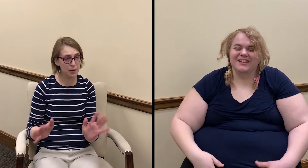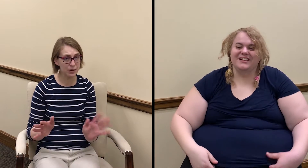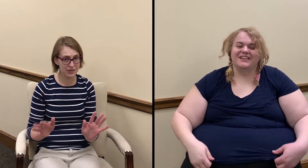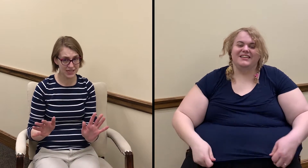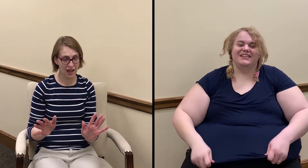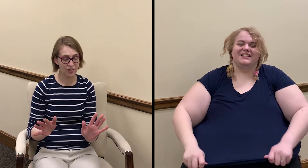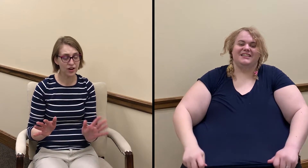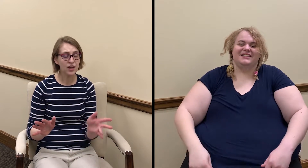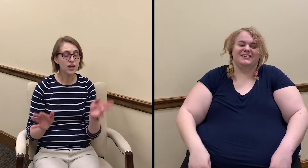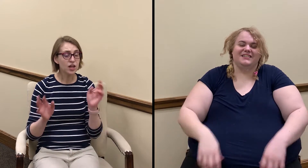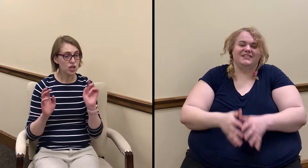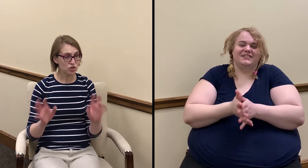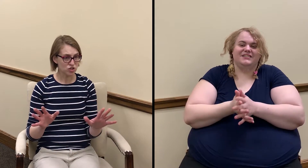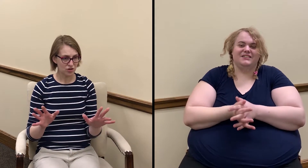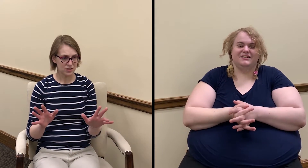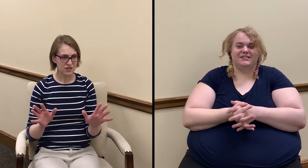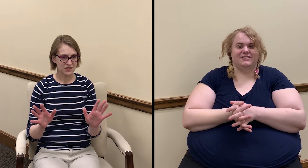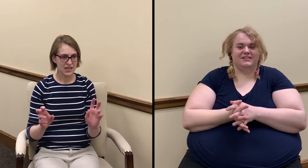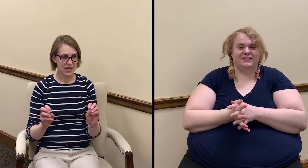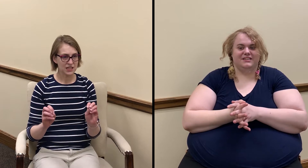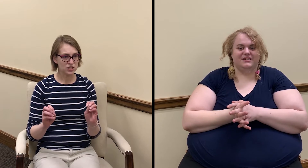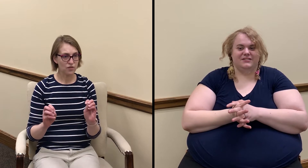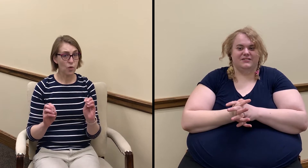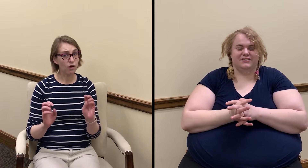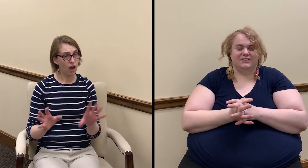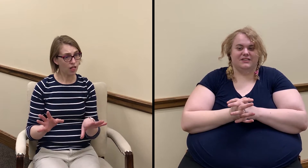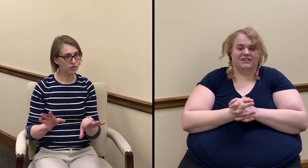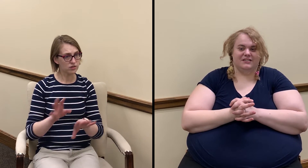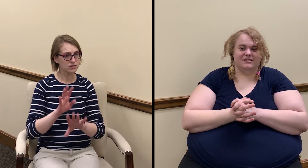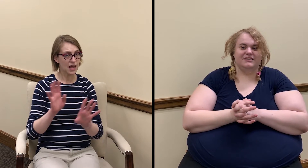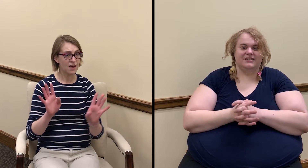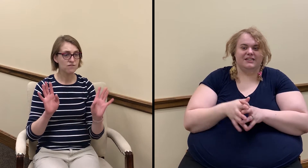we were together, you showed us all signs for colors and for